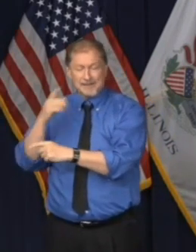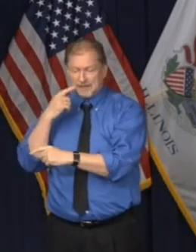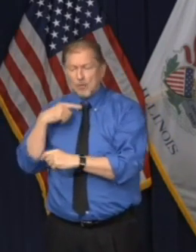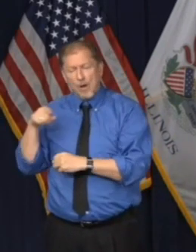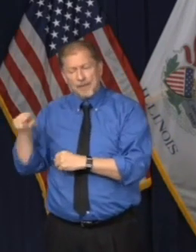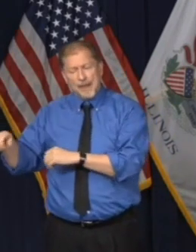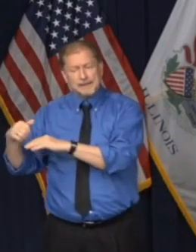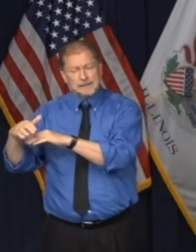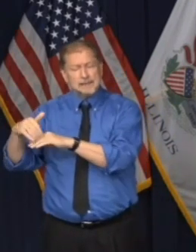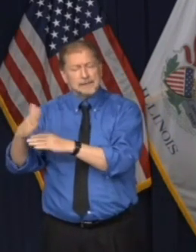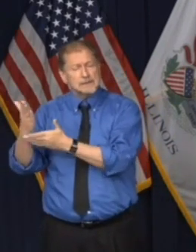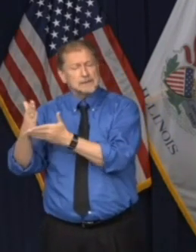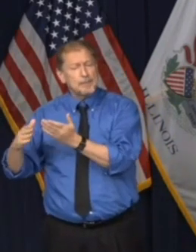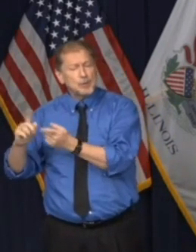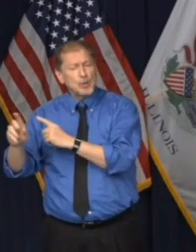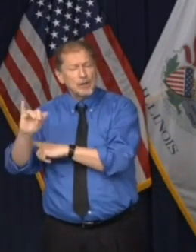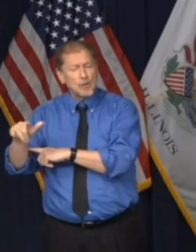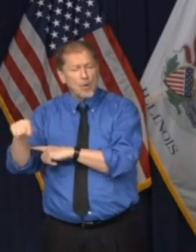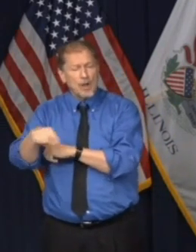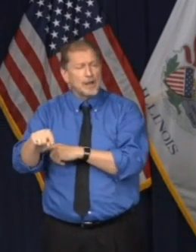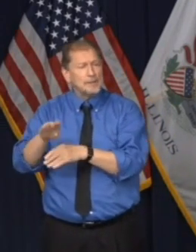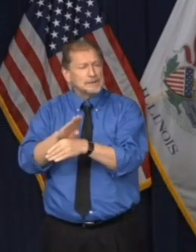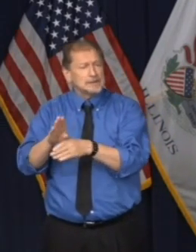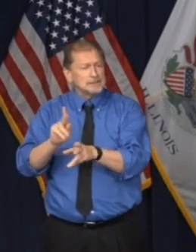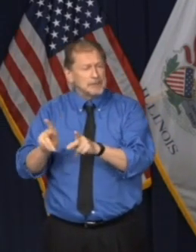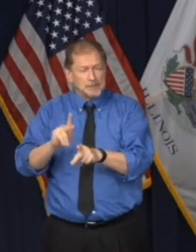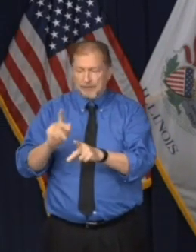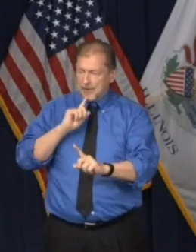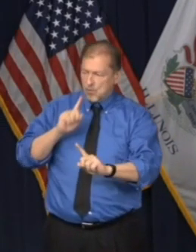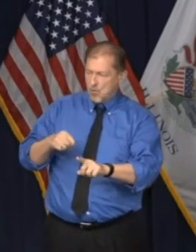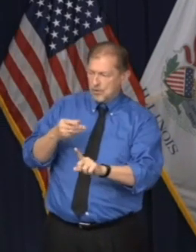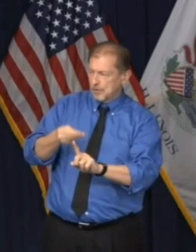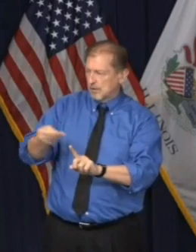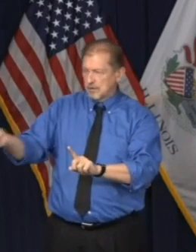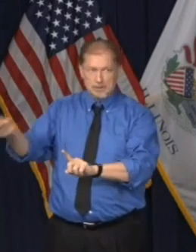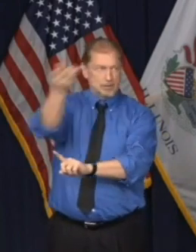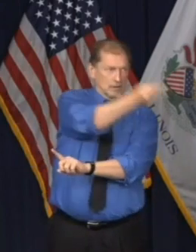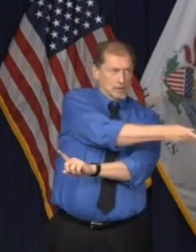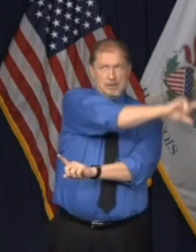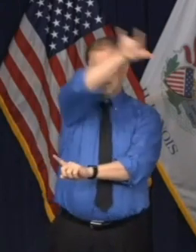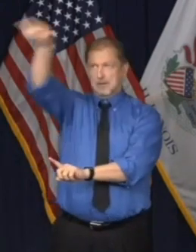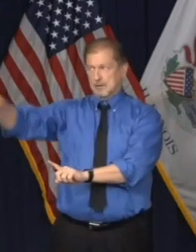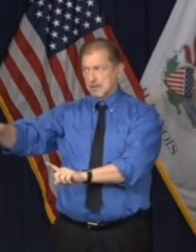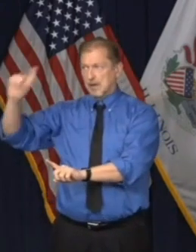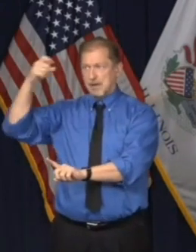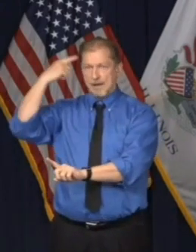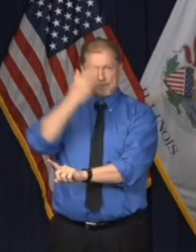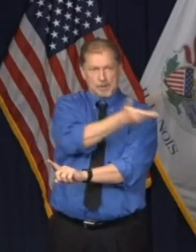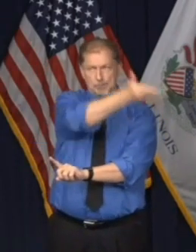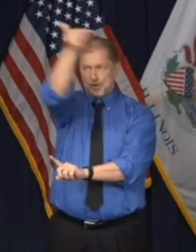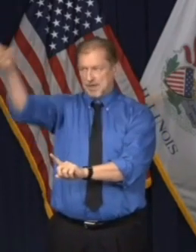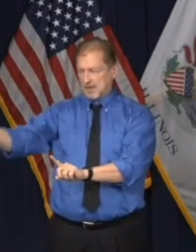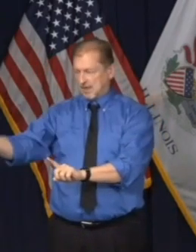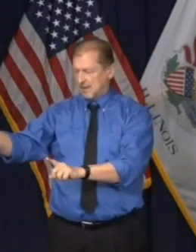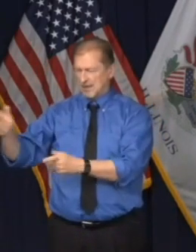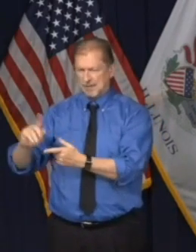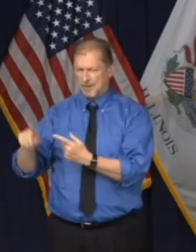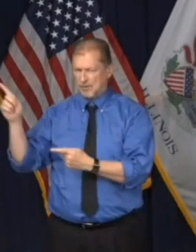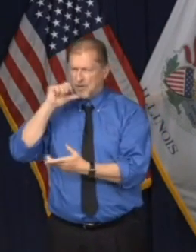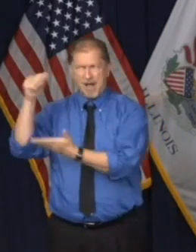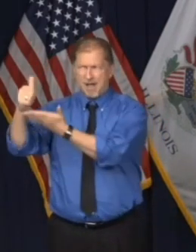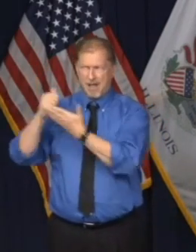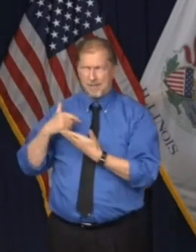that they're sending goods to because those customers ordered those items of PPE. So that's a far cry